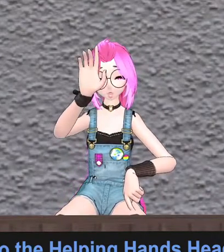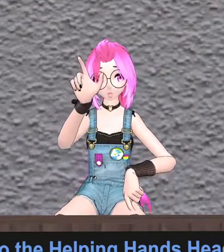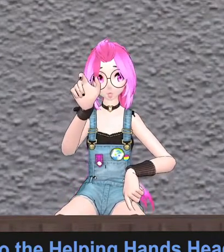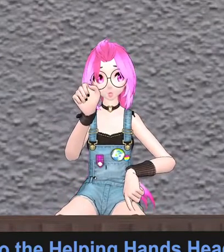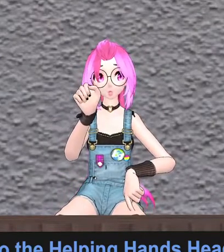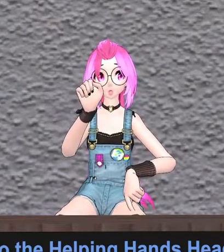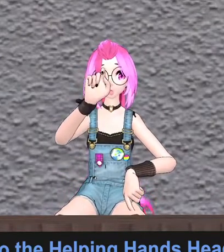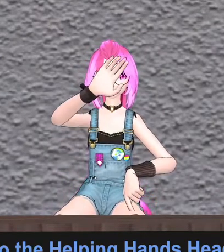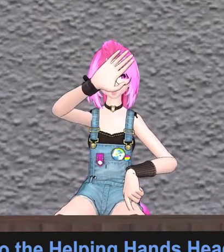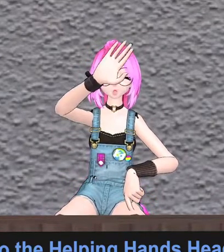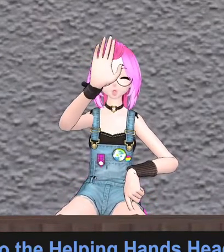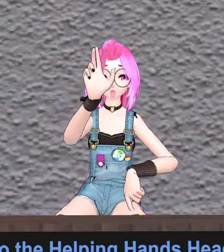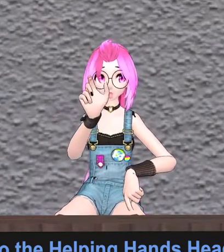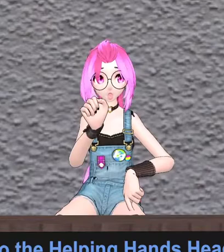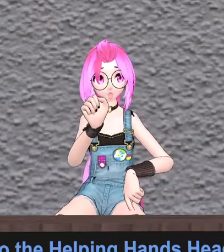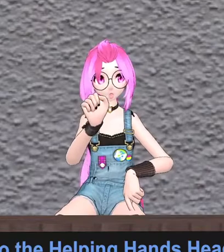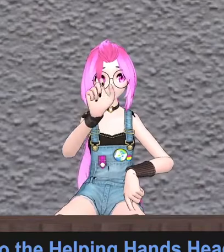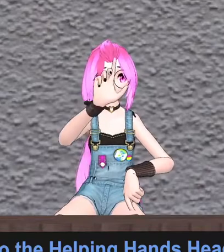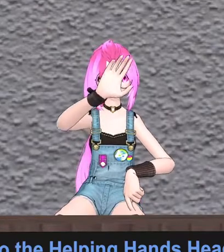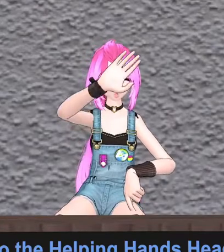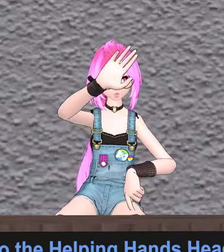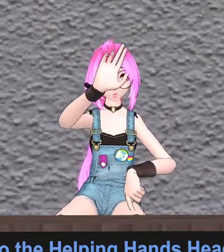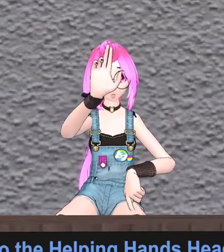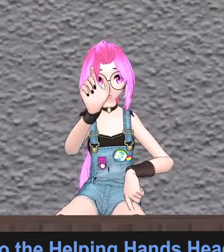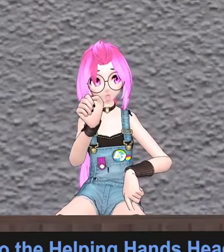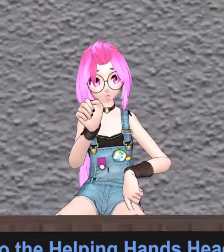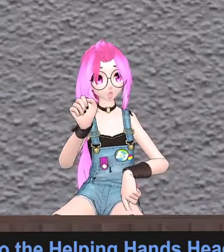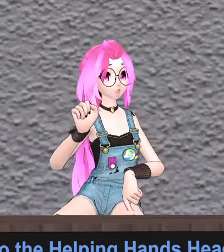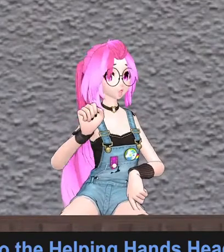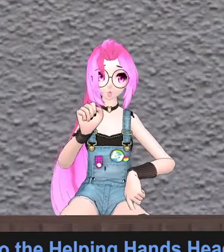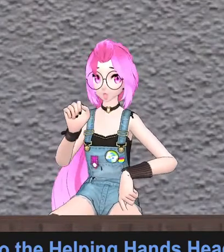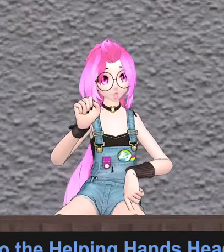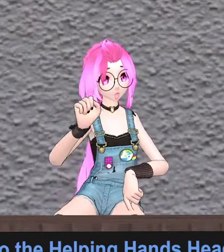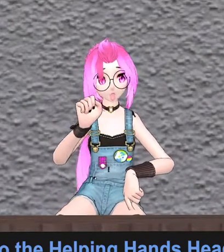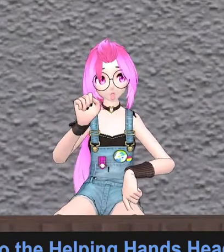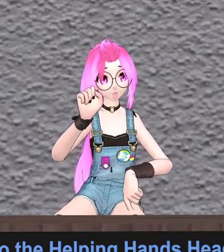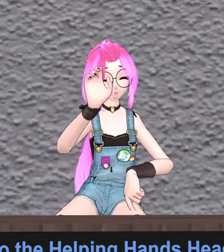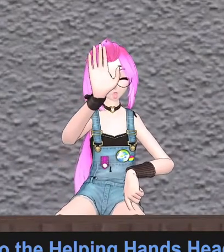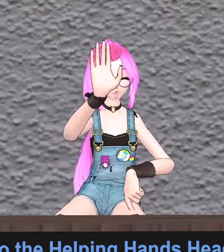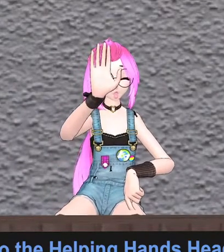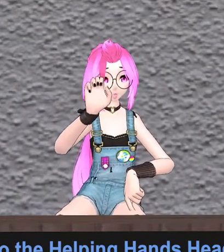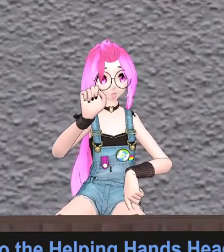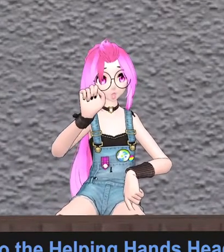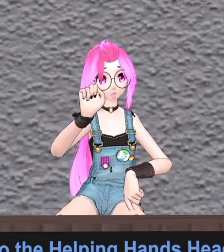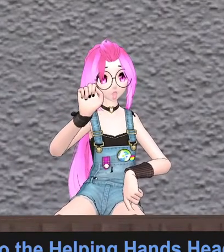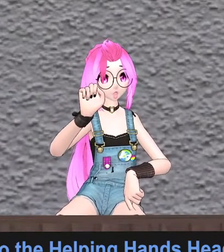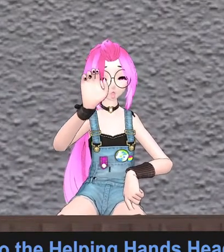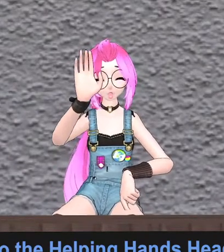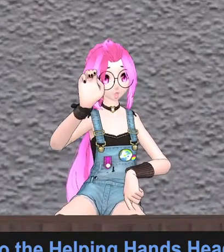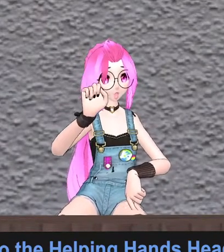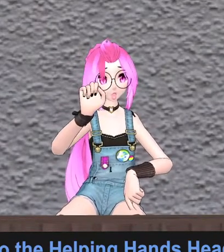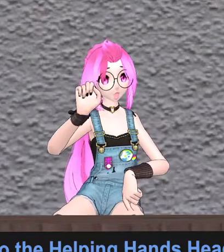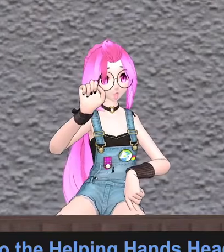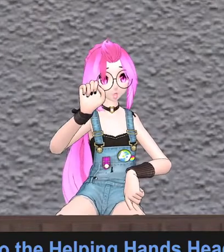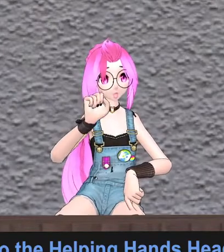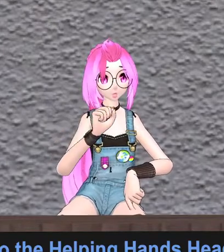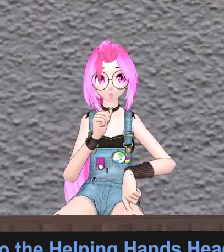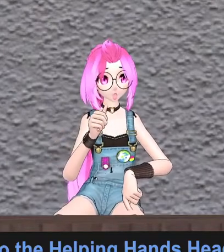this. Africa. Africa, but you're not just doing open hand to close hand. You're not doing this.